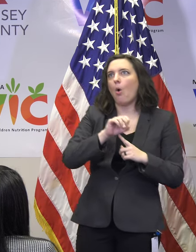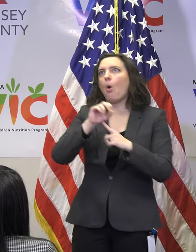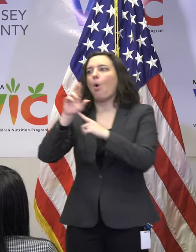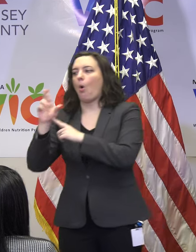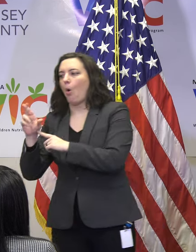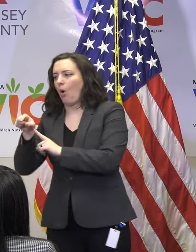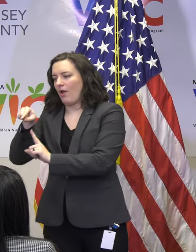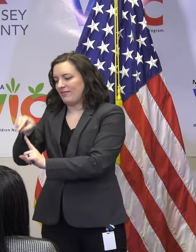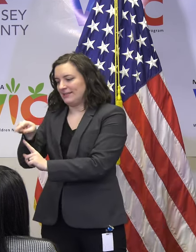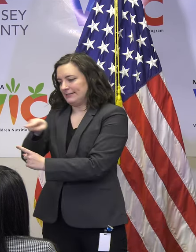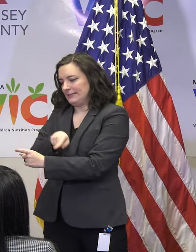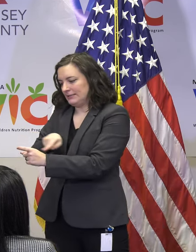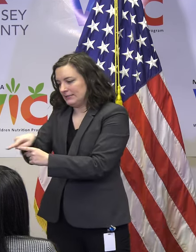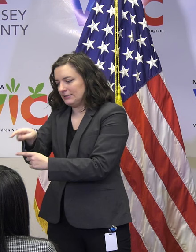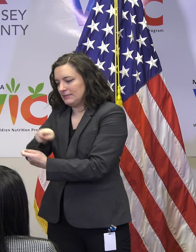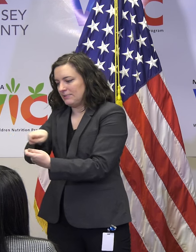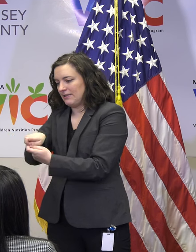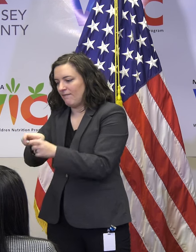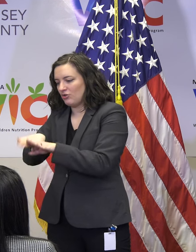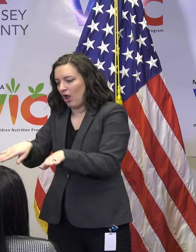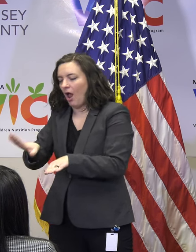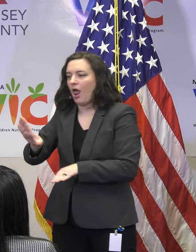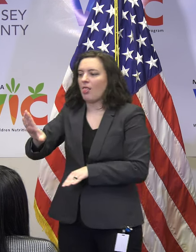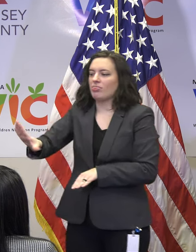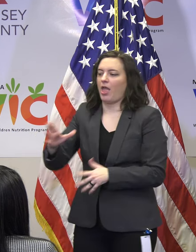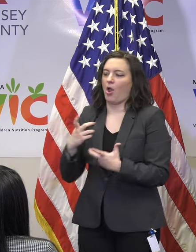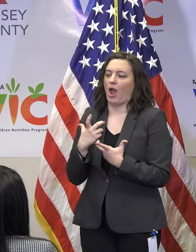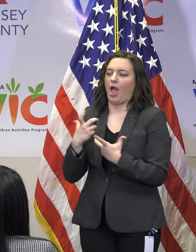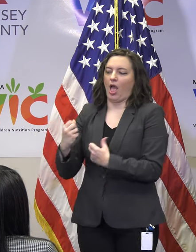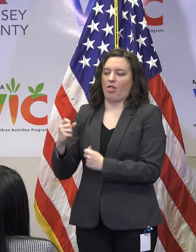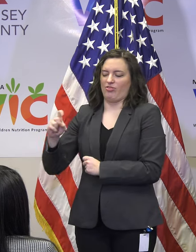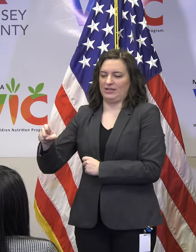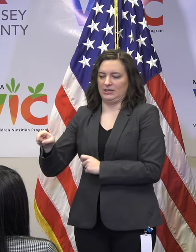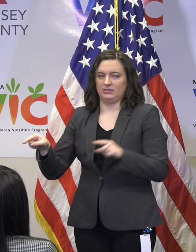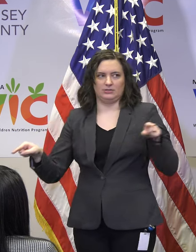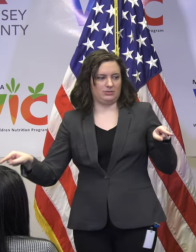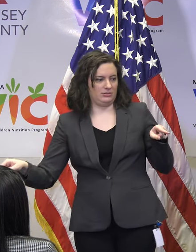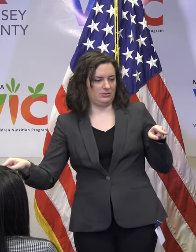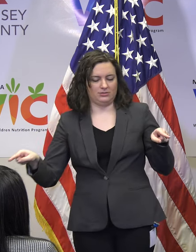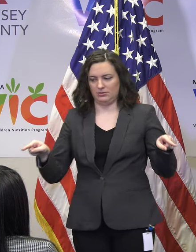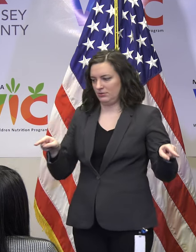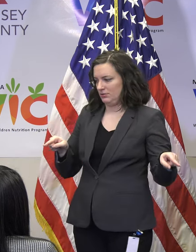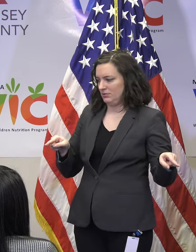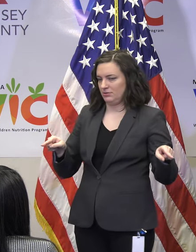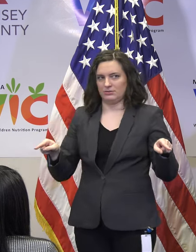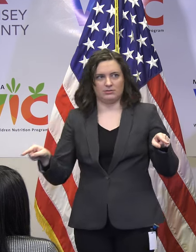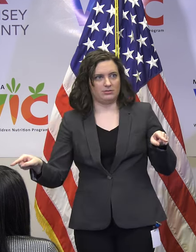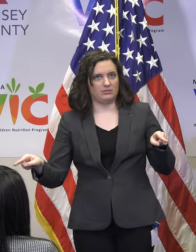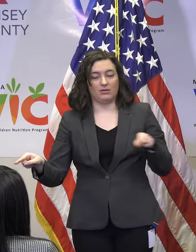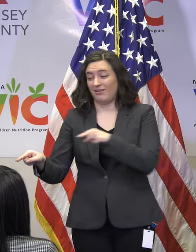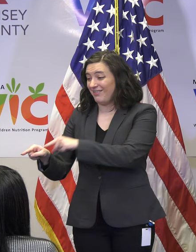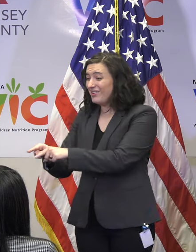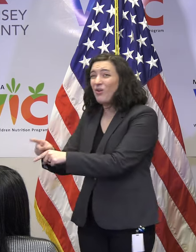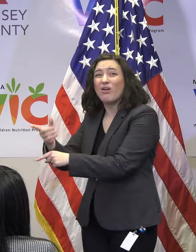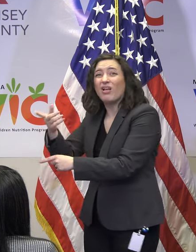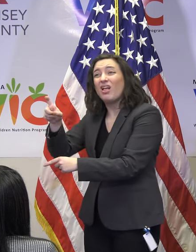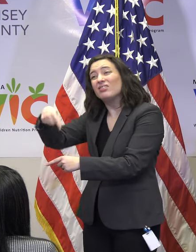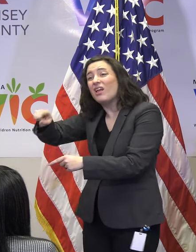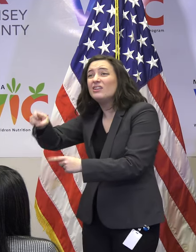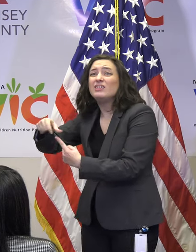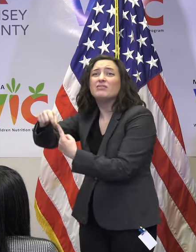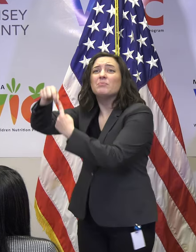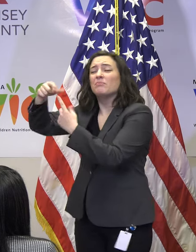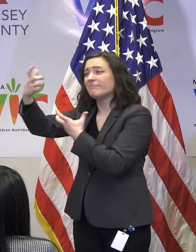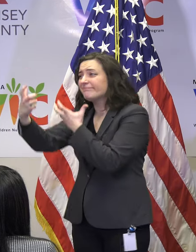specific nutritional needs because of a certain health condition, where the WIC package gets tailored a little bit so that those healthcare needs can be